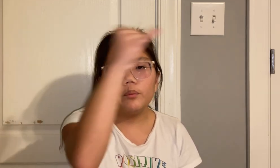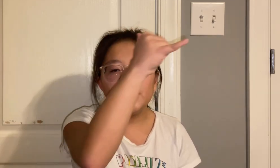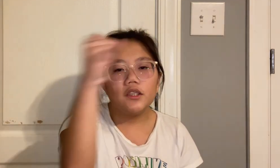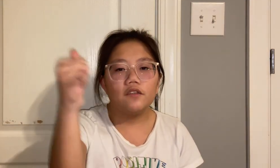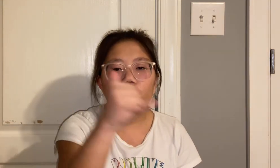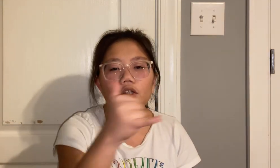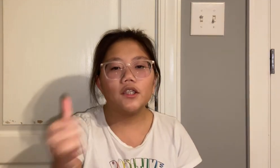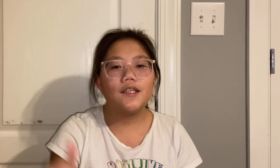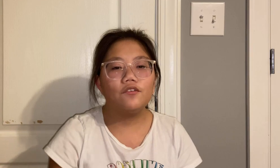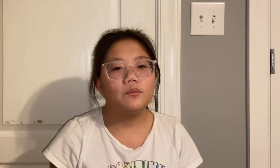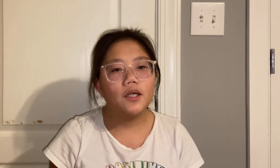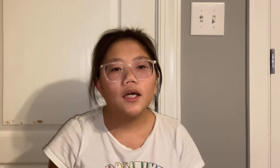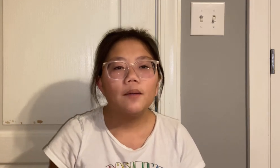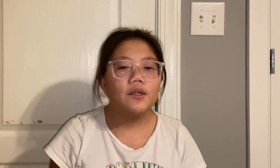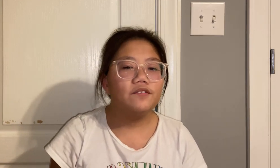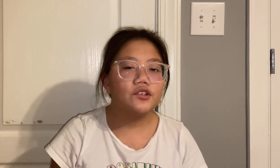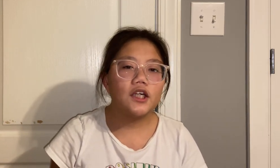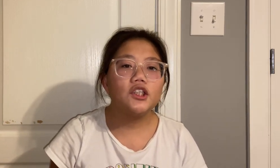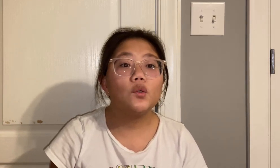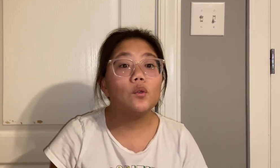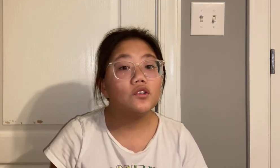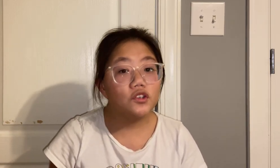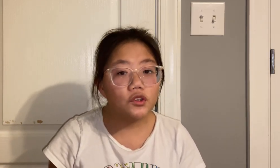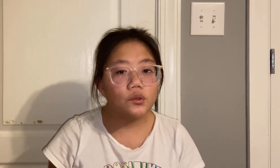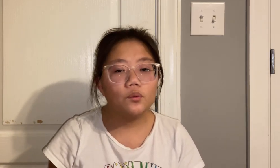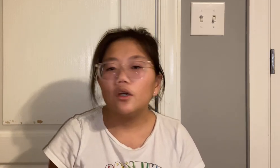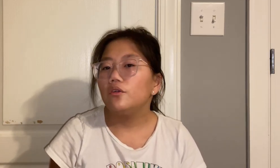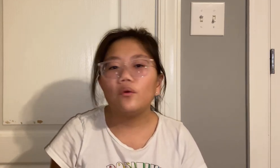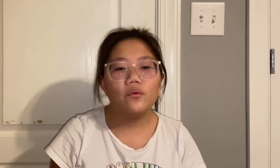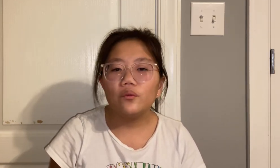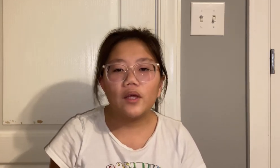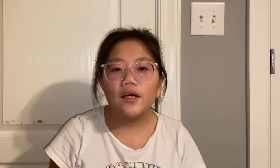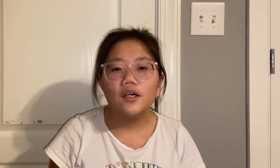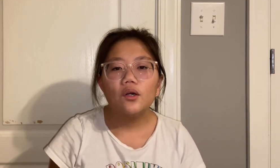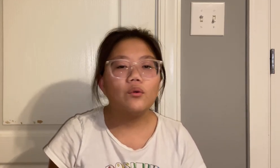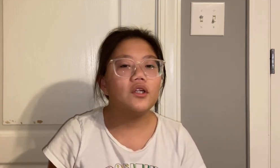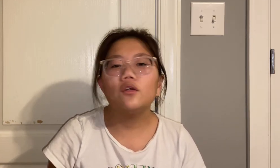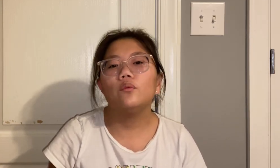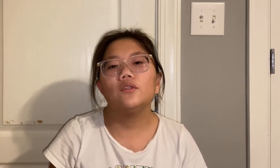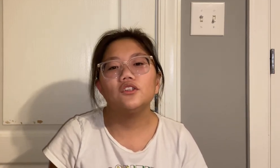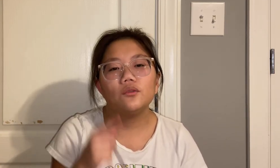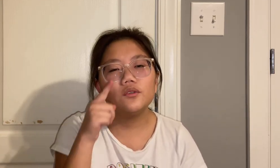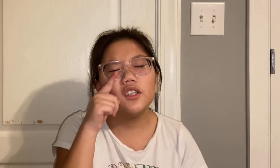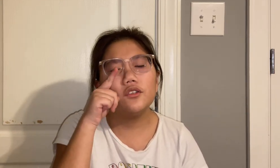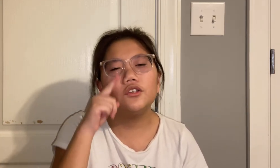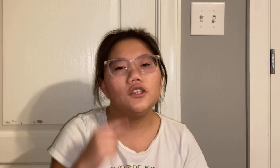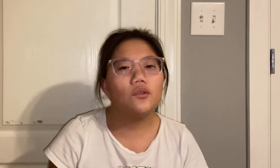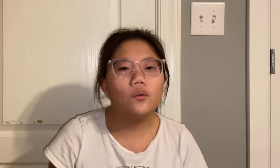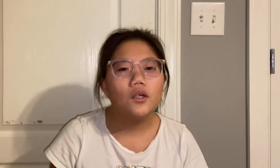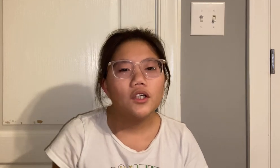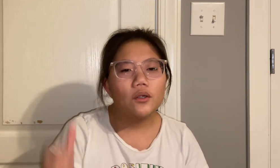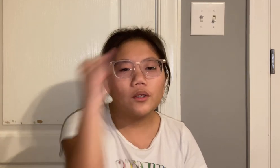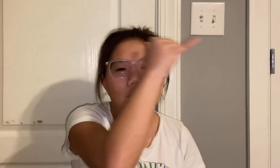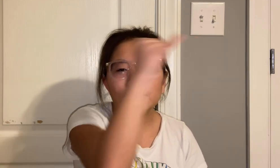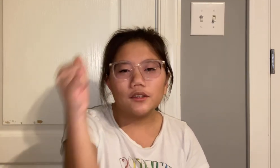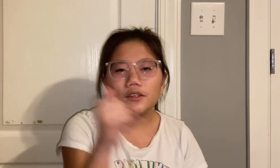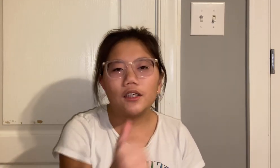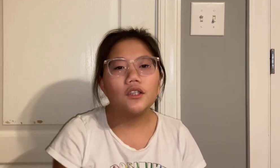your pinky if you're signing the alphabet but if you're signing the word zoo don't do that or any other word that starts with the letter z don't go like this because that can